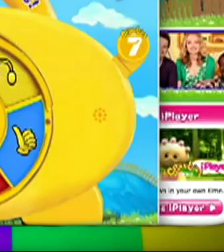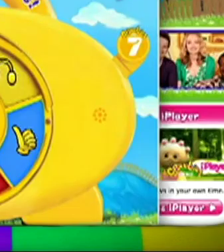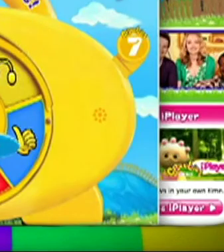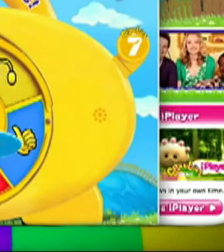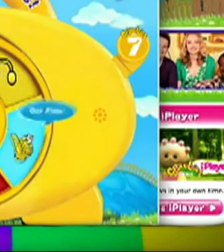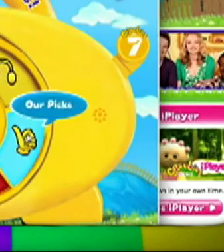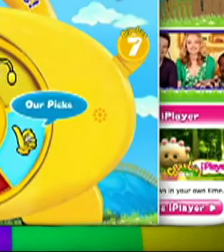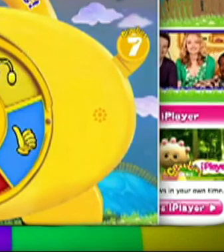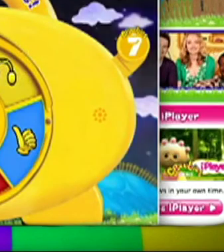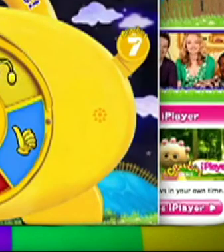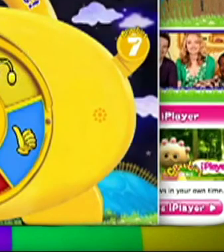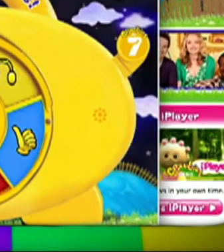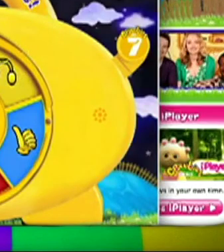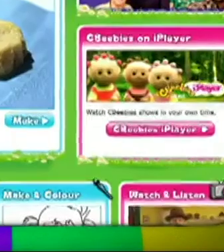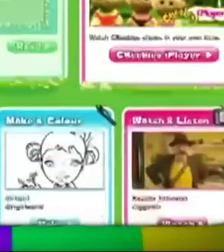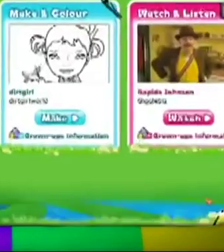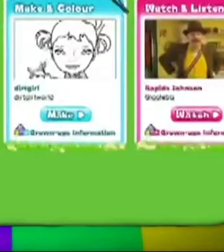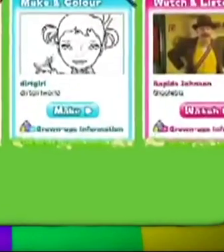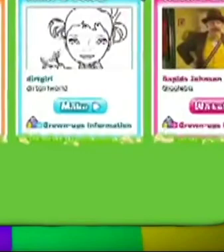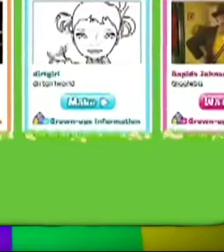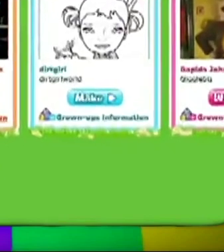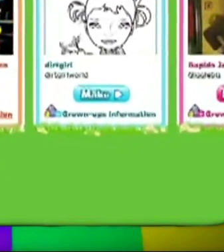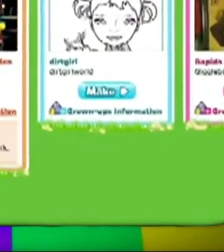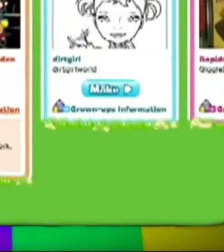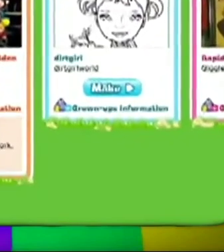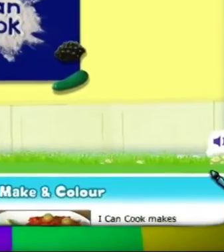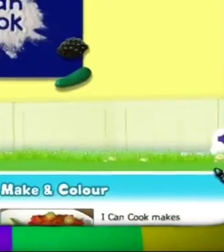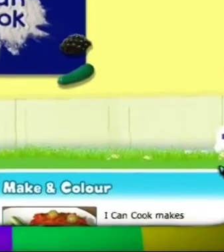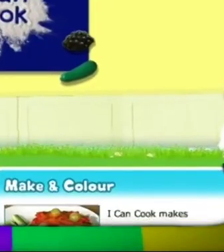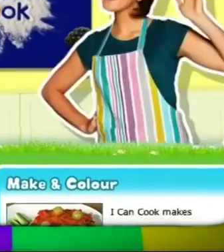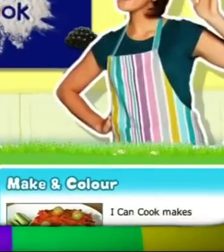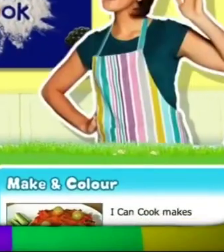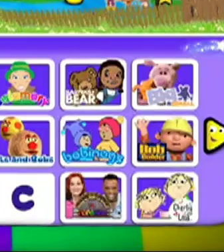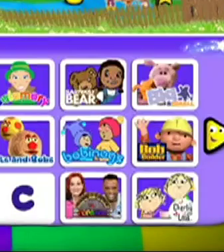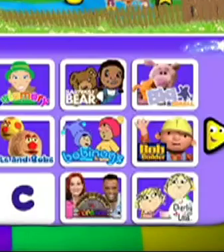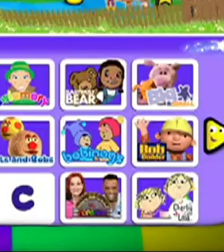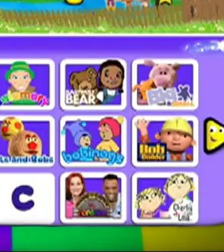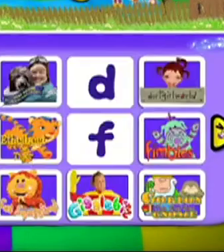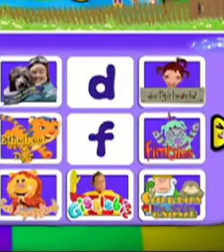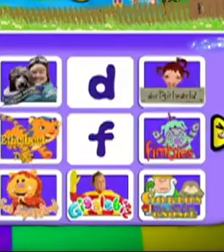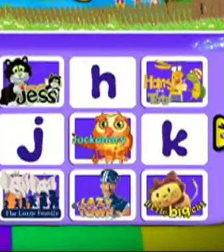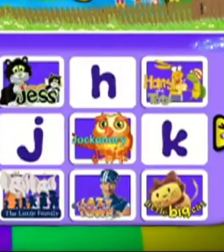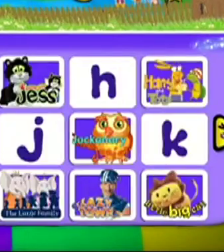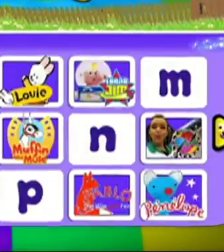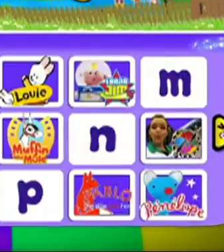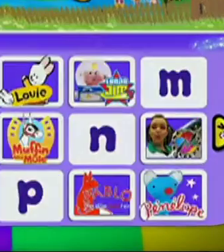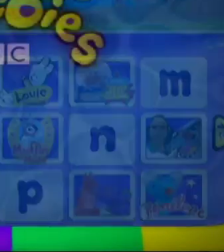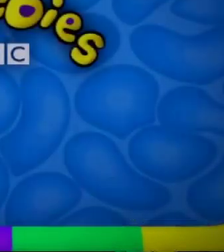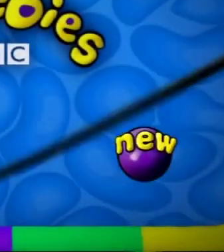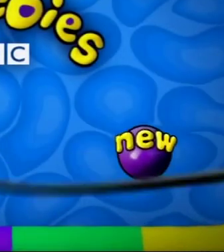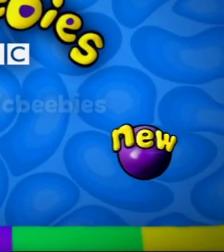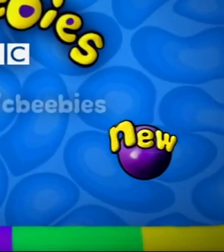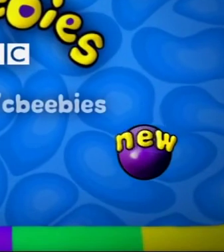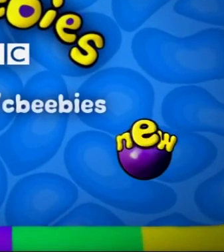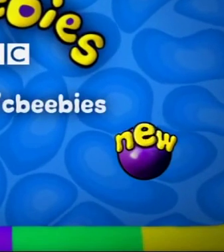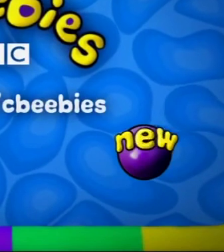There's so much I can do. It's so easy, even grown-ups can use it. Come and play the easy way